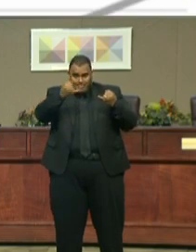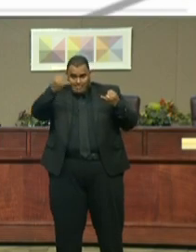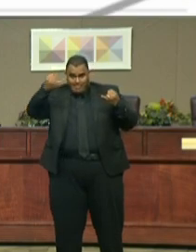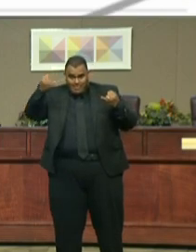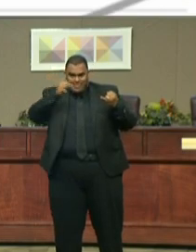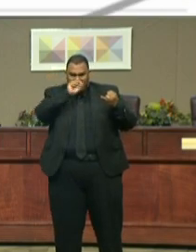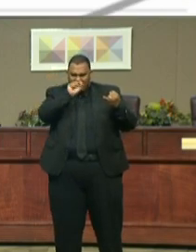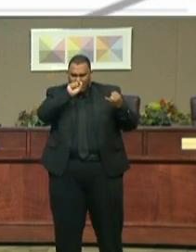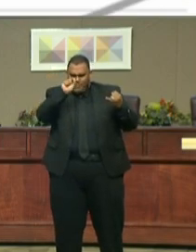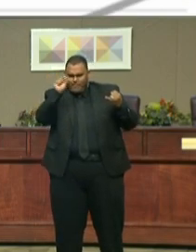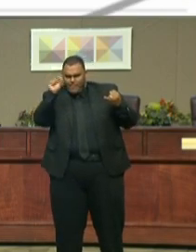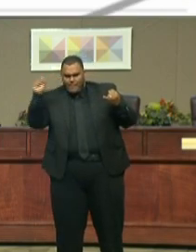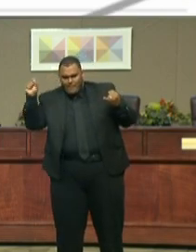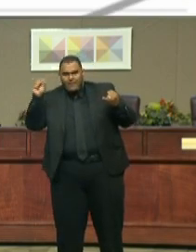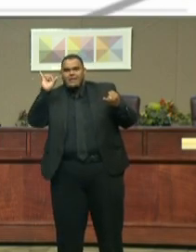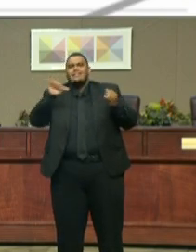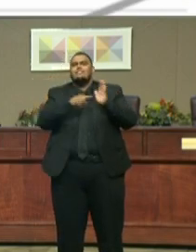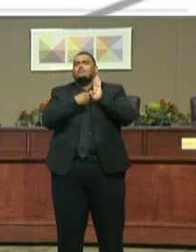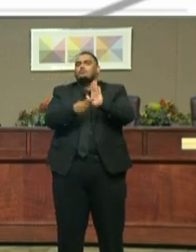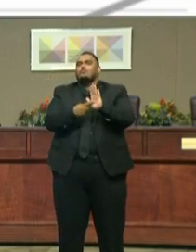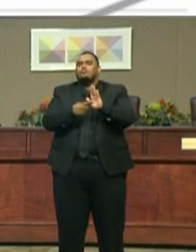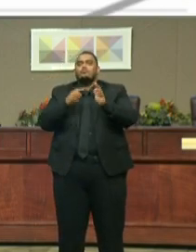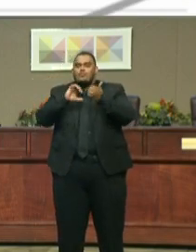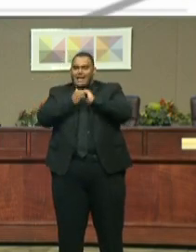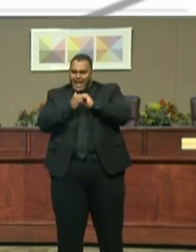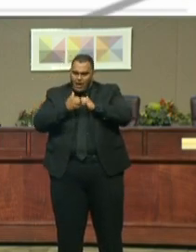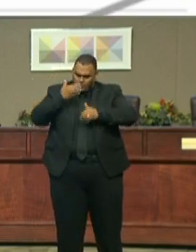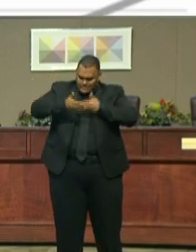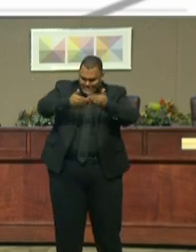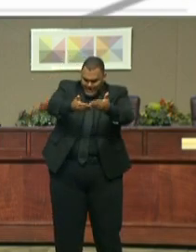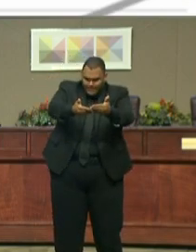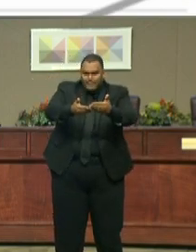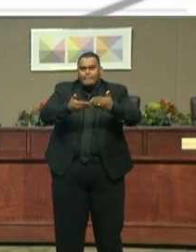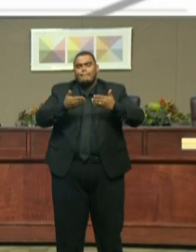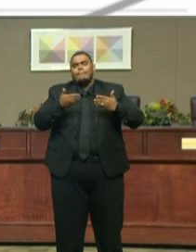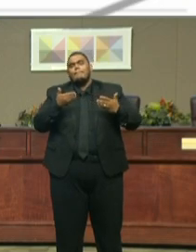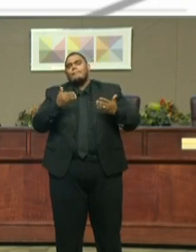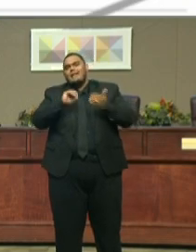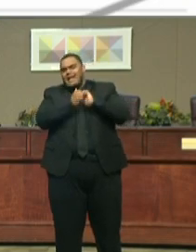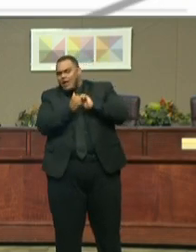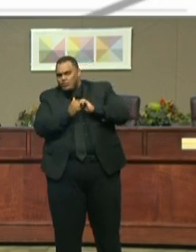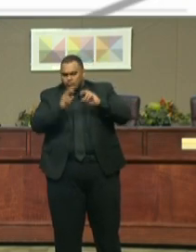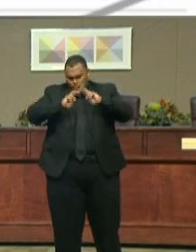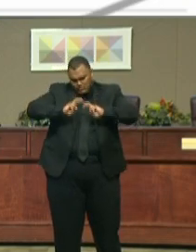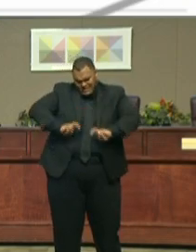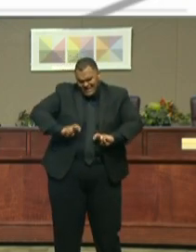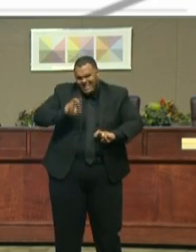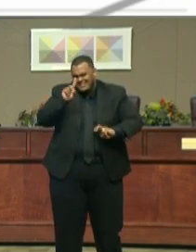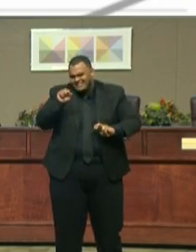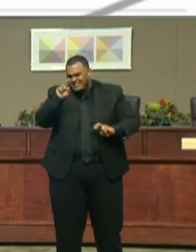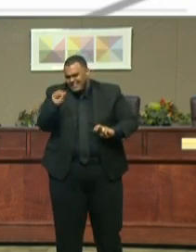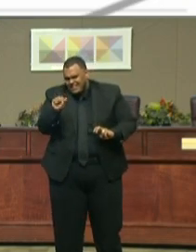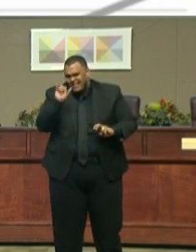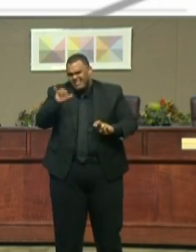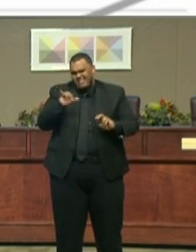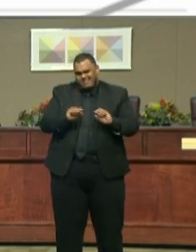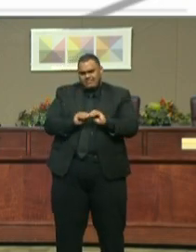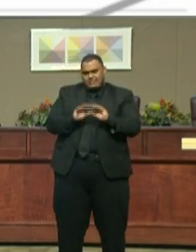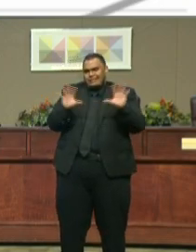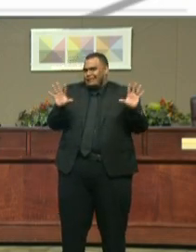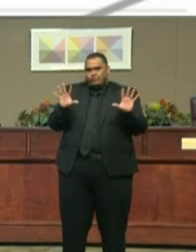projection, how it's going, and how you analyze this data, and it's clearly going